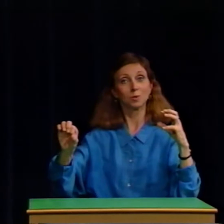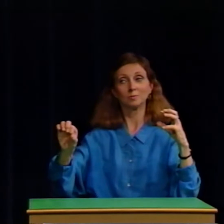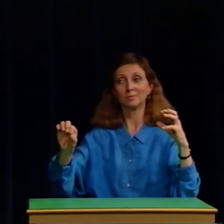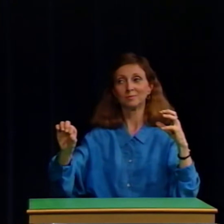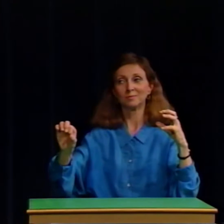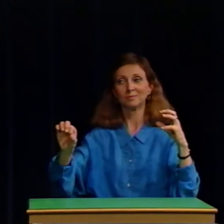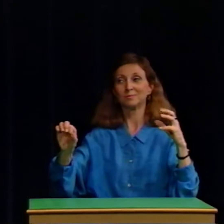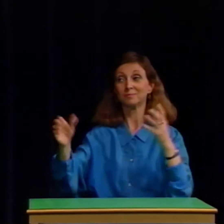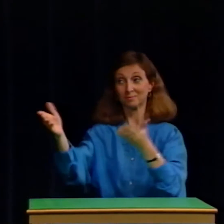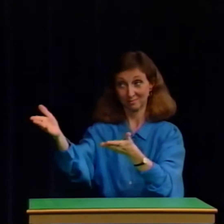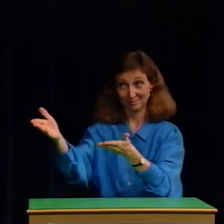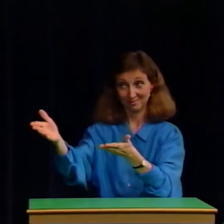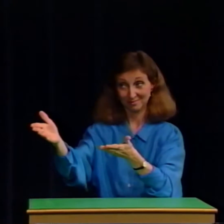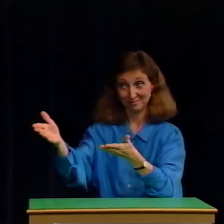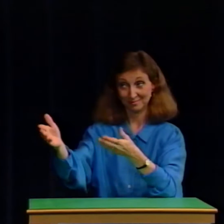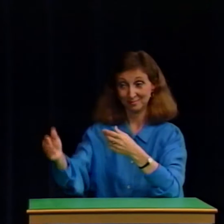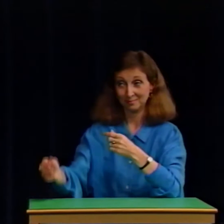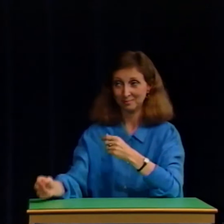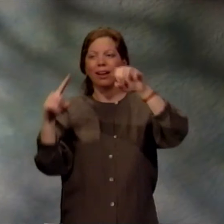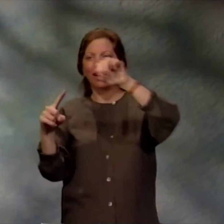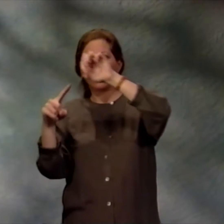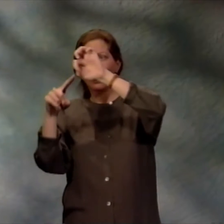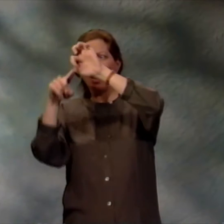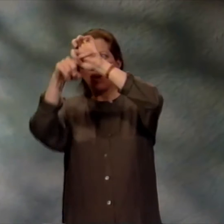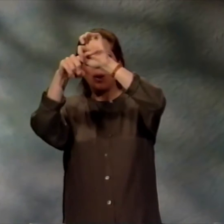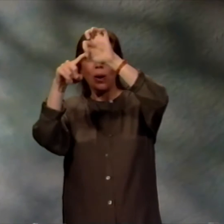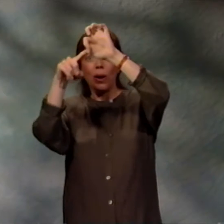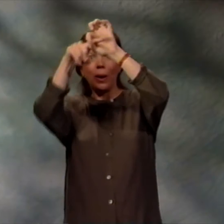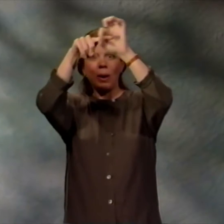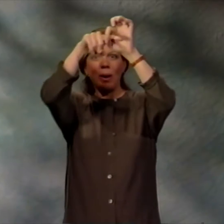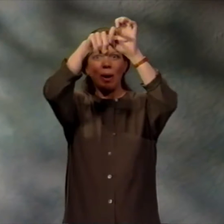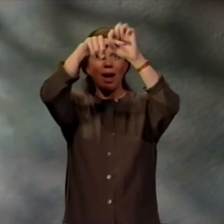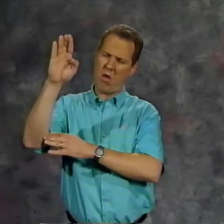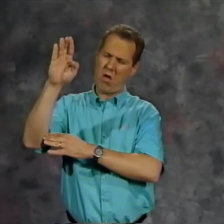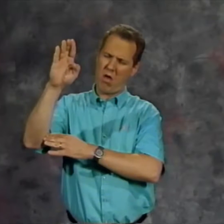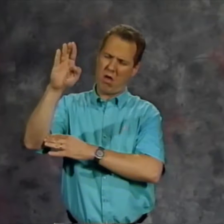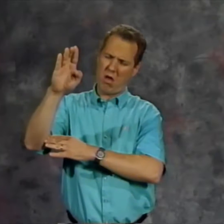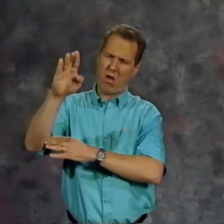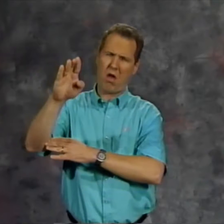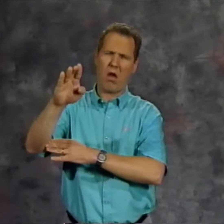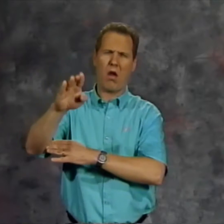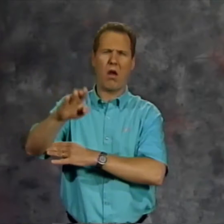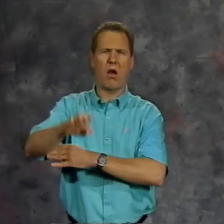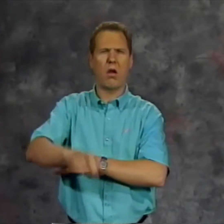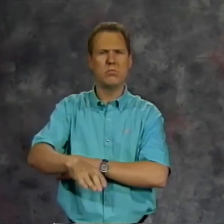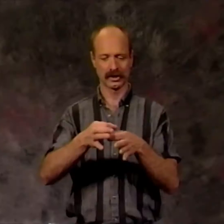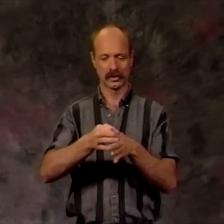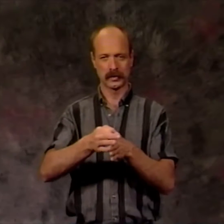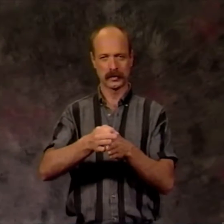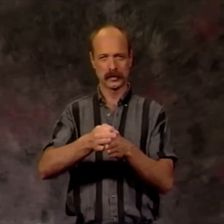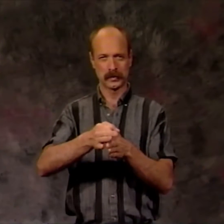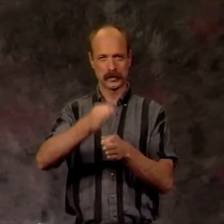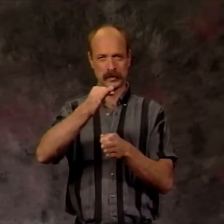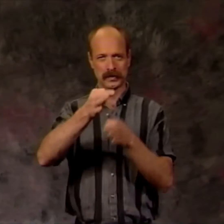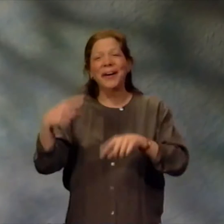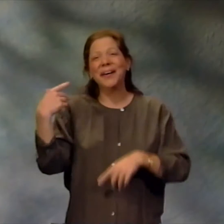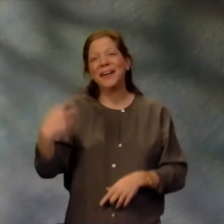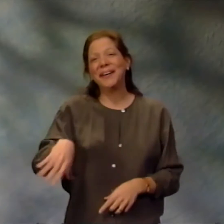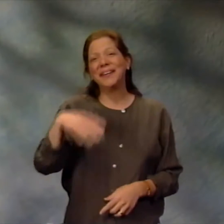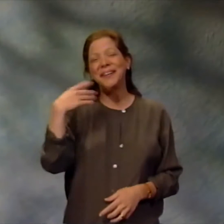shit look like you're 14. My dick locked in a cage. Right? Yo dick suffer from stage fright. My dick so hot